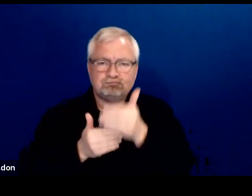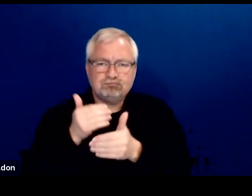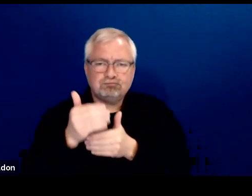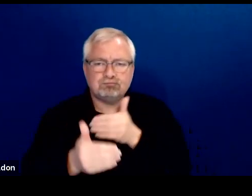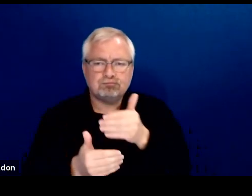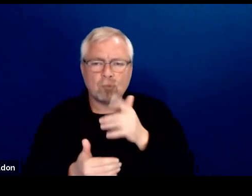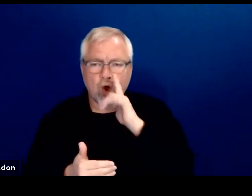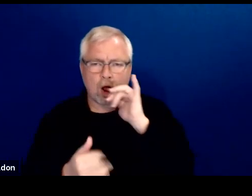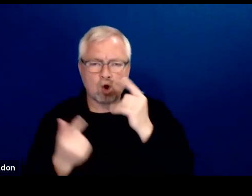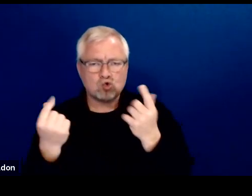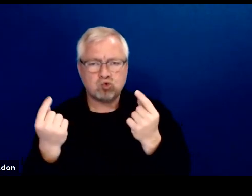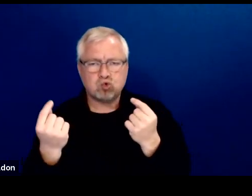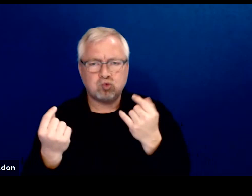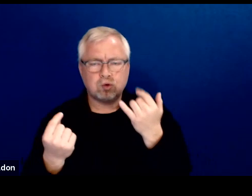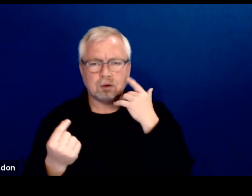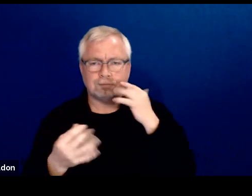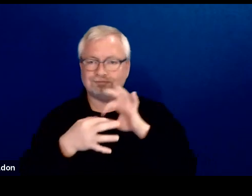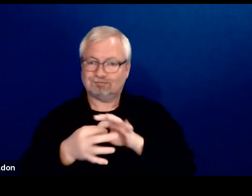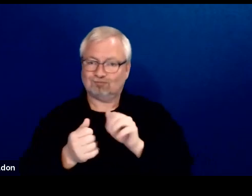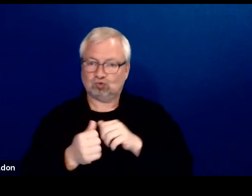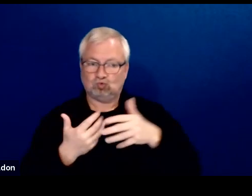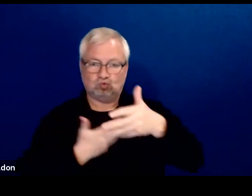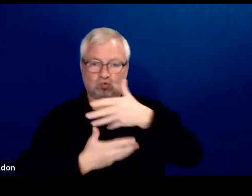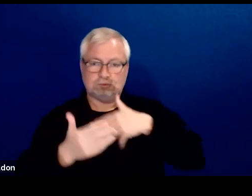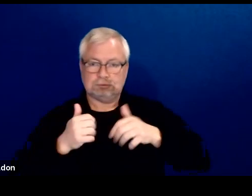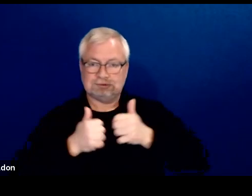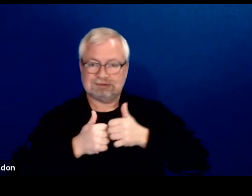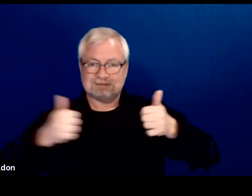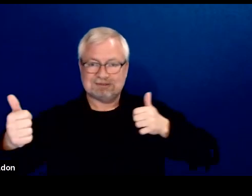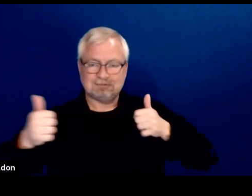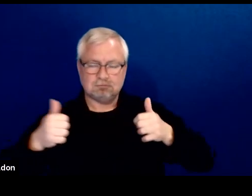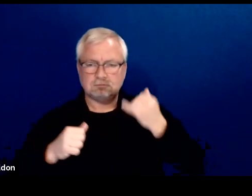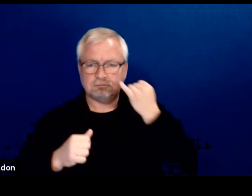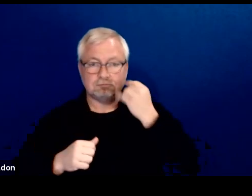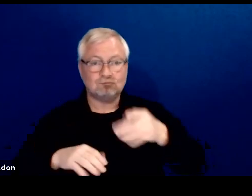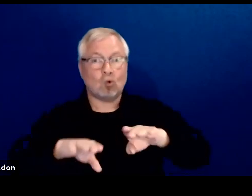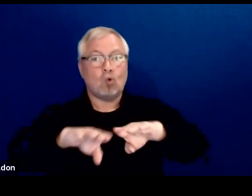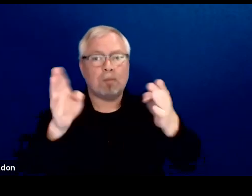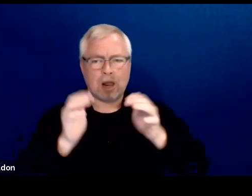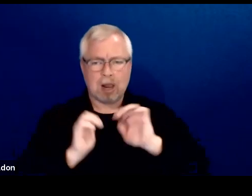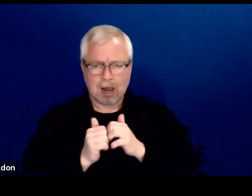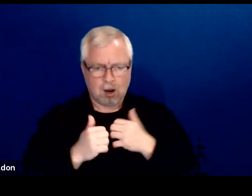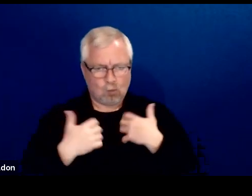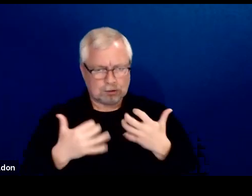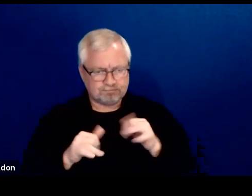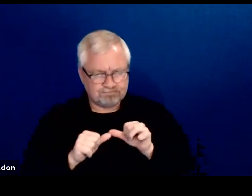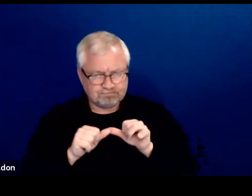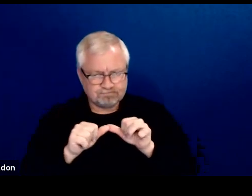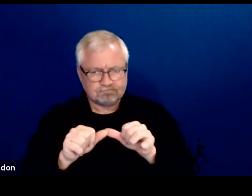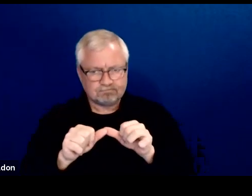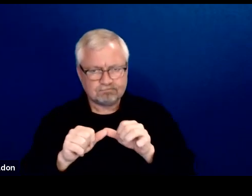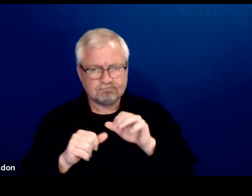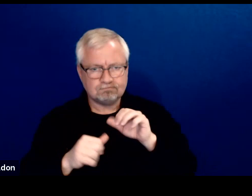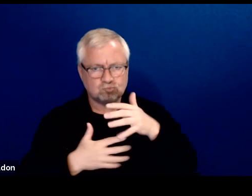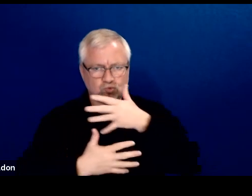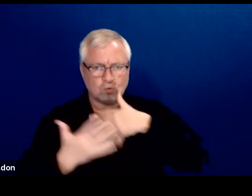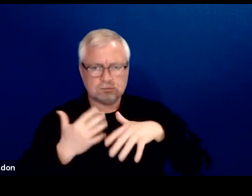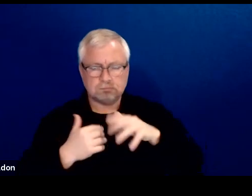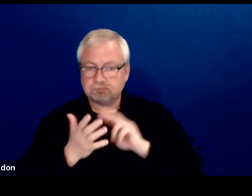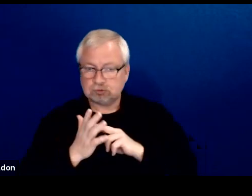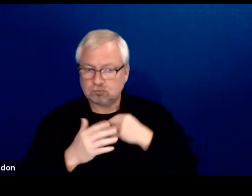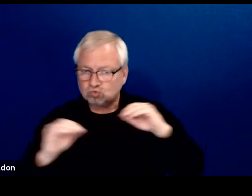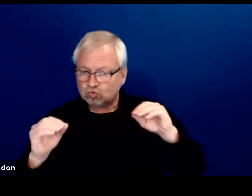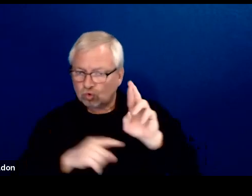that doesn't change the progress what we've made, doesn't put people at risk to exposure, but allows us to reopen some of